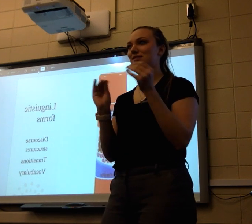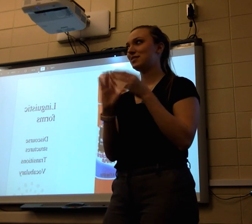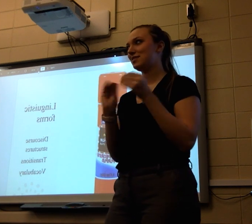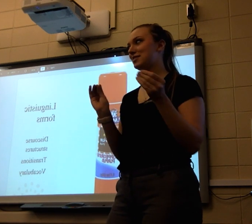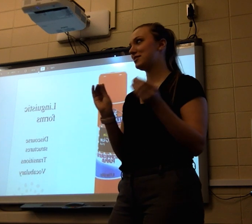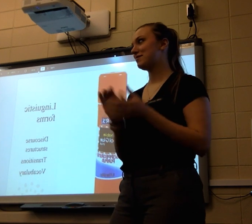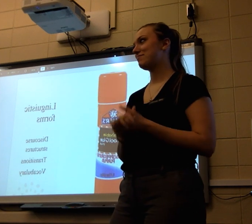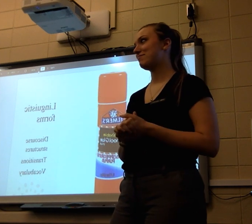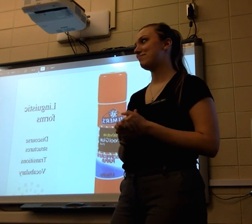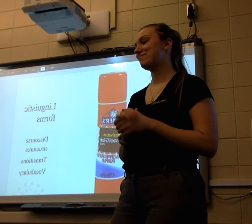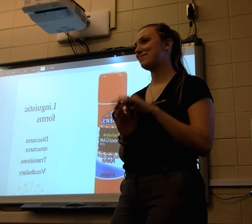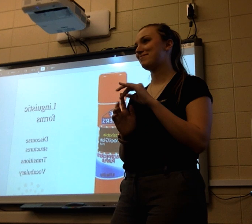my sarcasm.